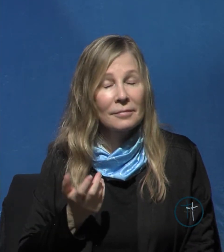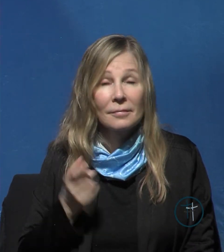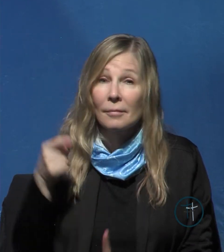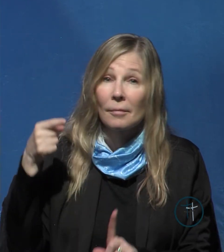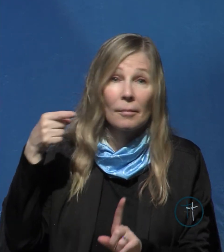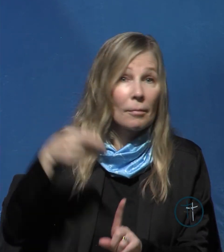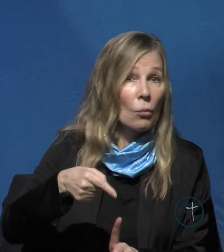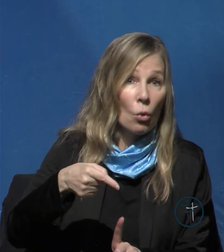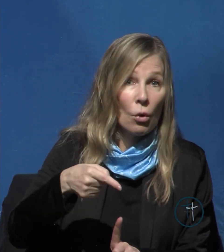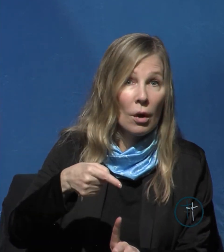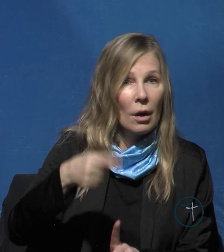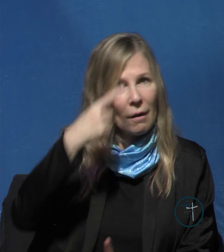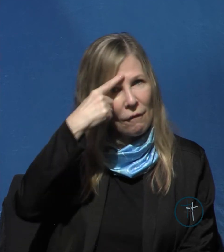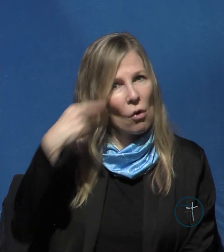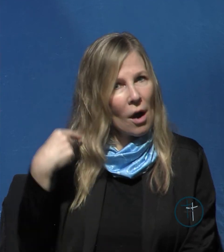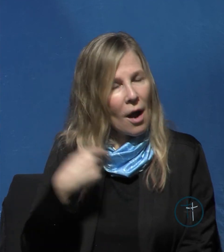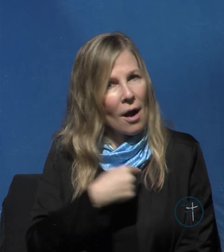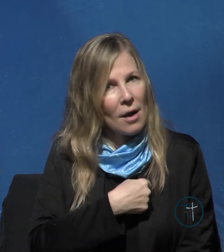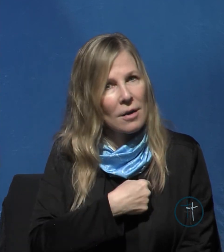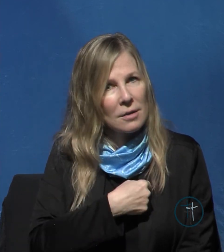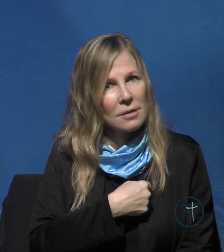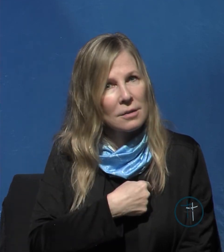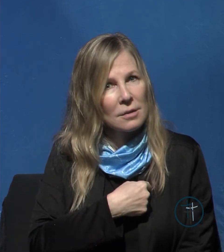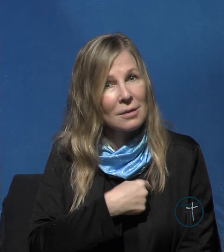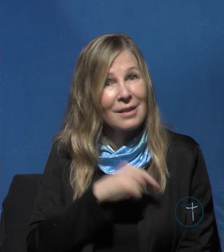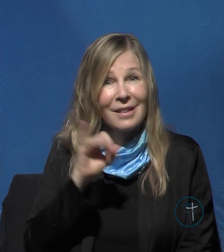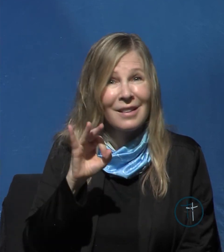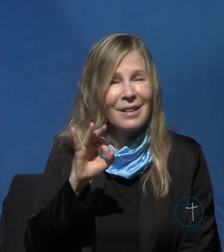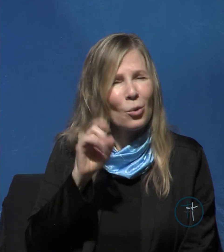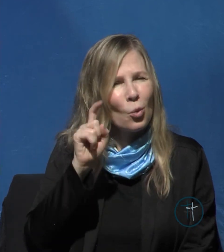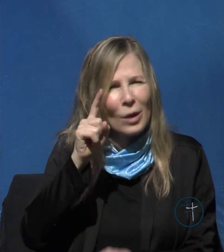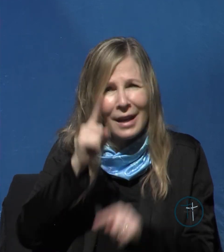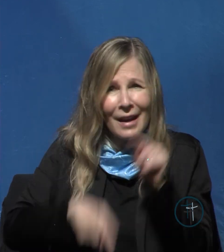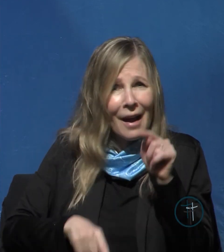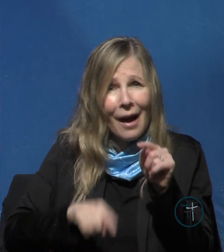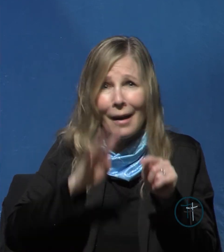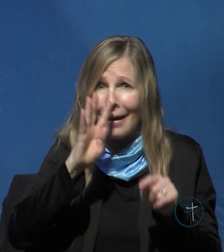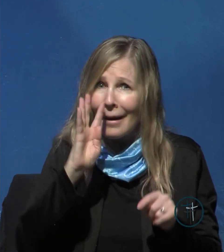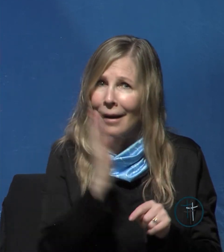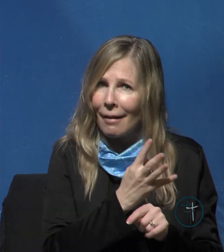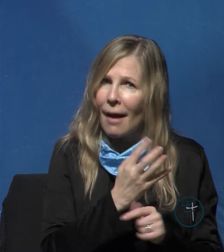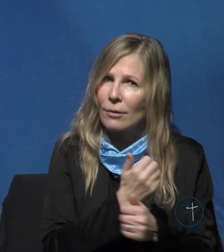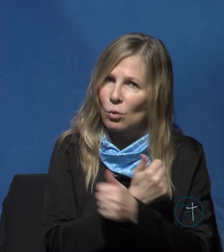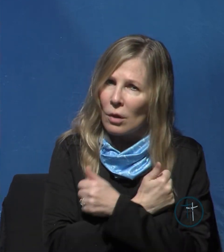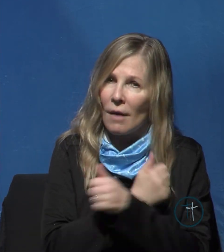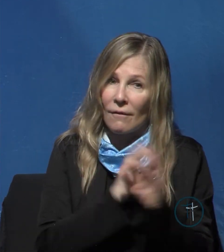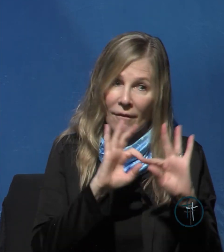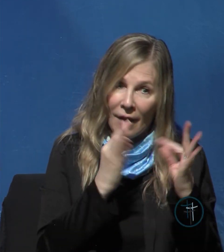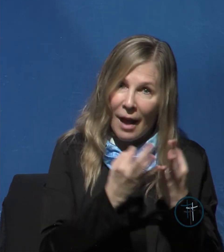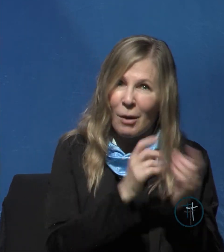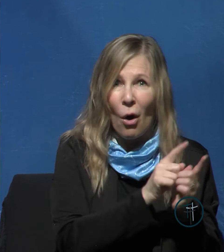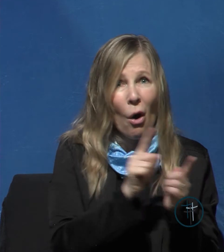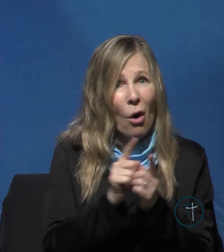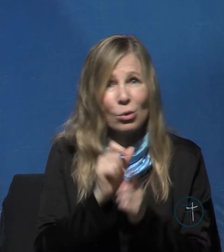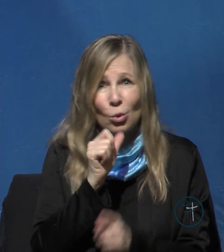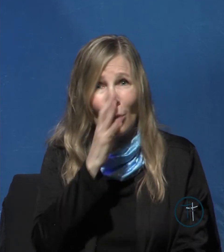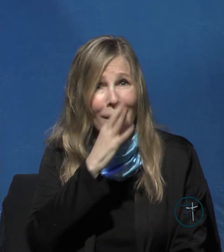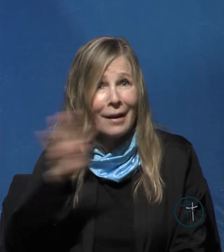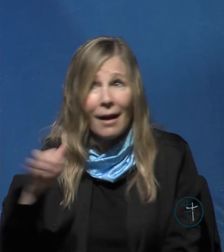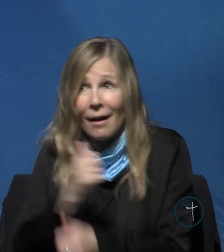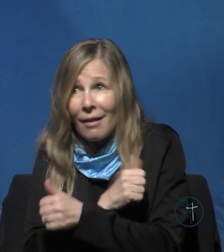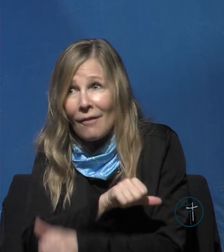The point is for us to not neglect loving our family, but also to not neglect loving everyone